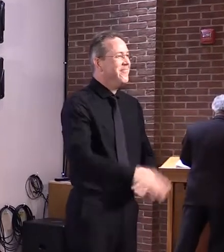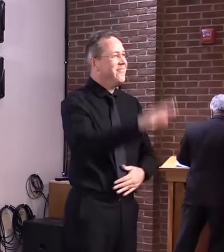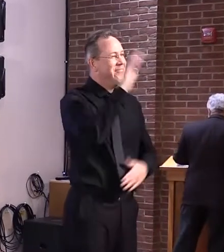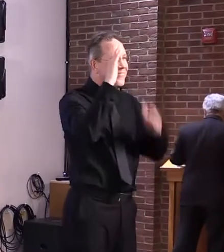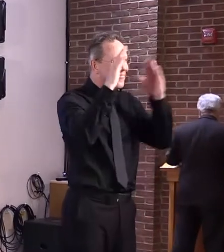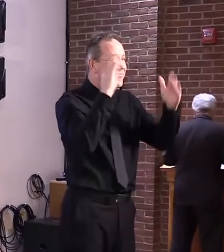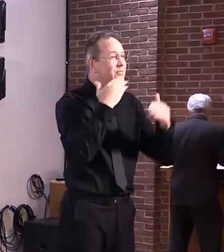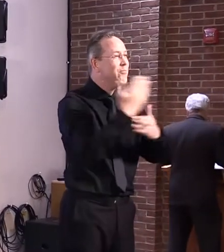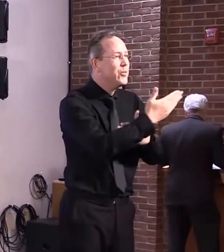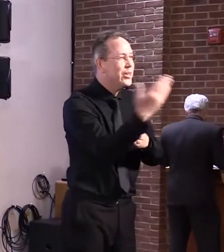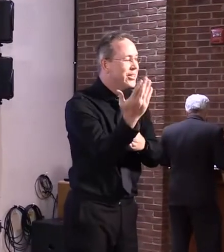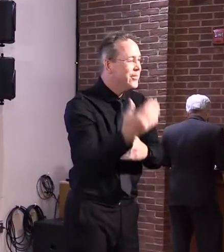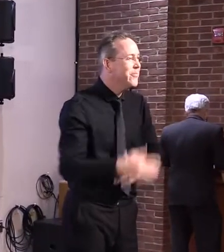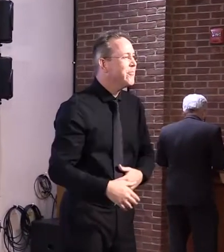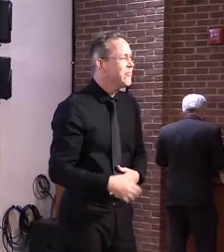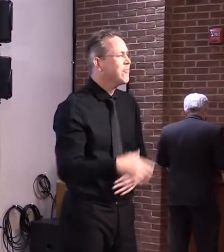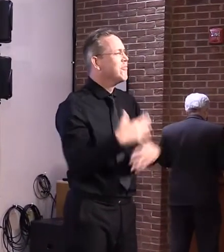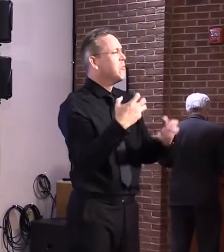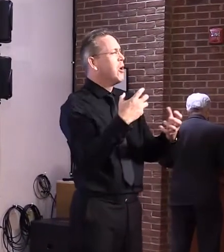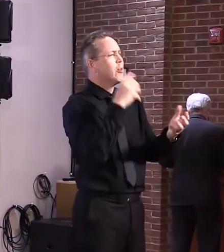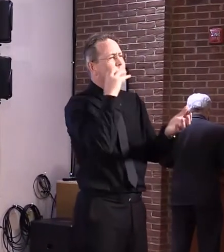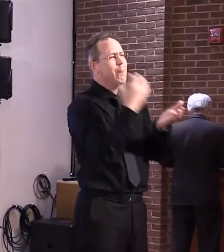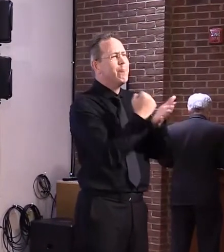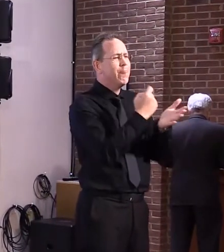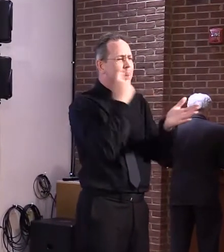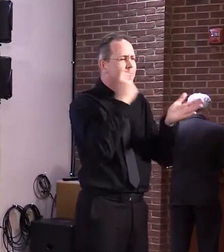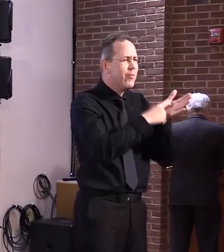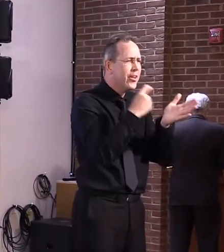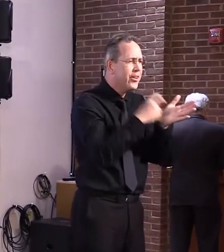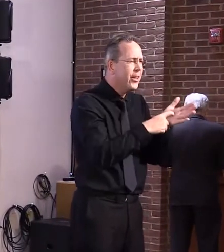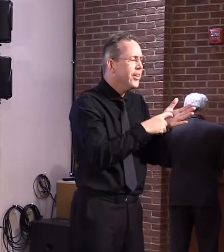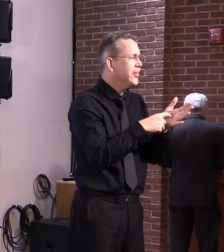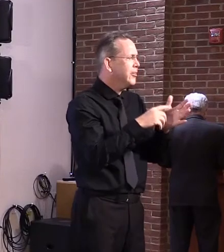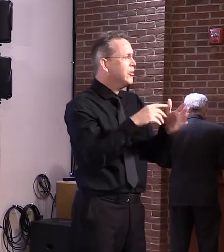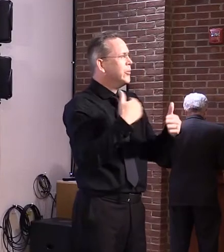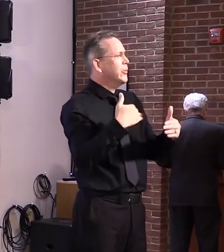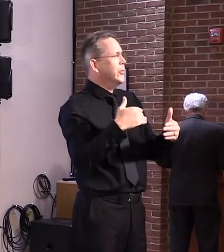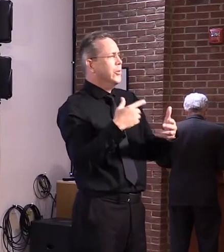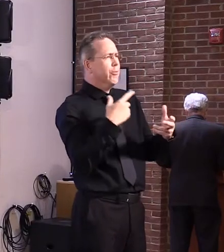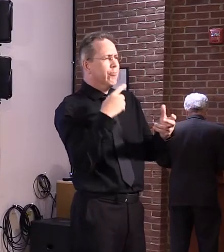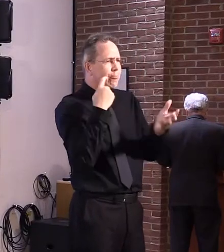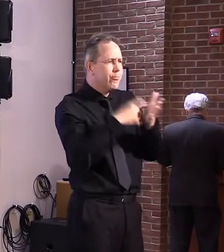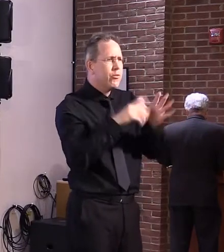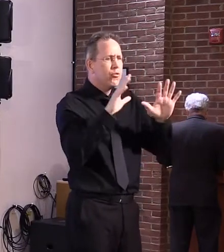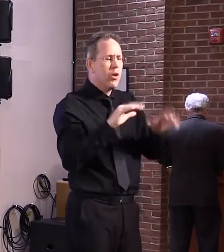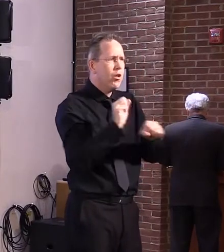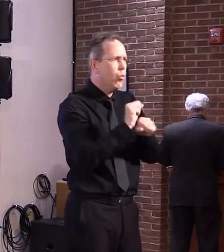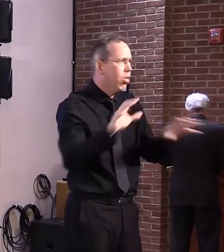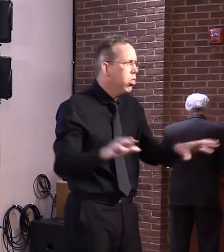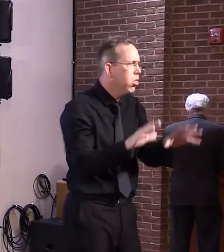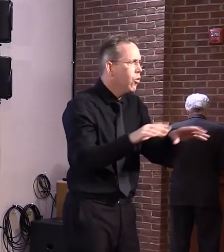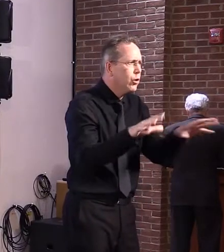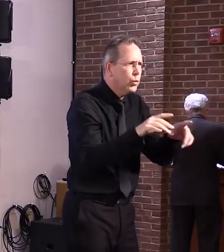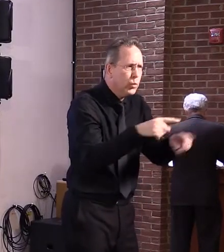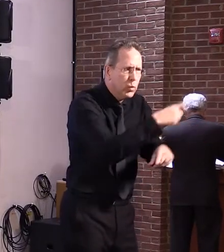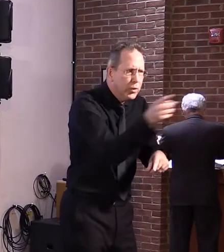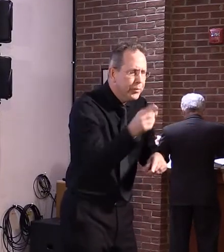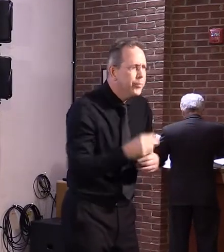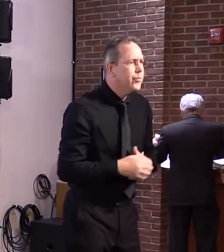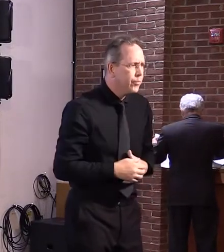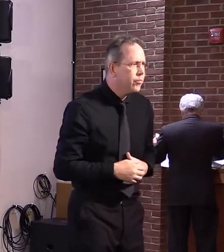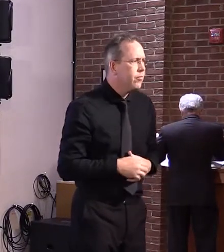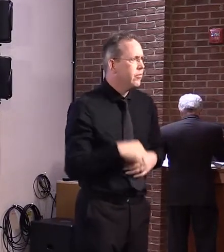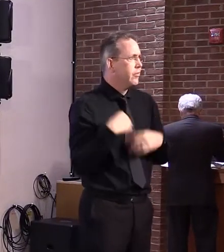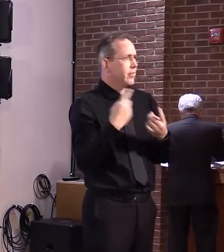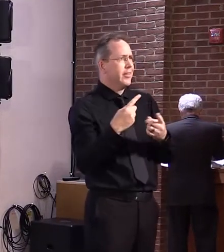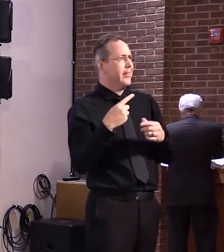I wanted to start by recognizing the incredible work to get us through this once-in-a-generation crisis. A global